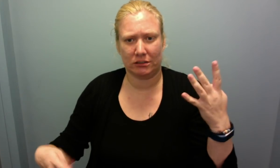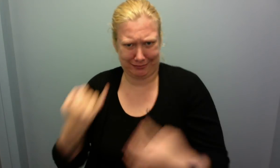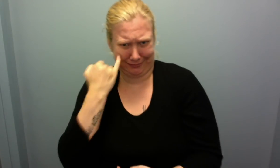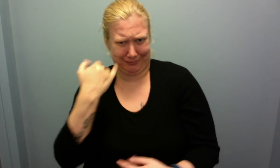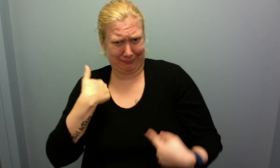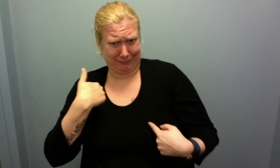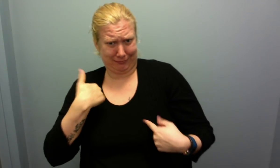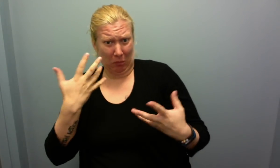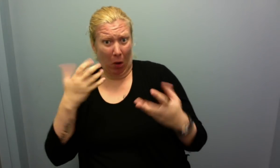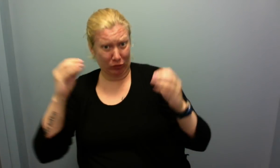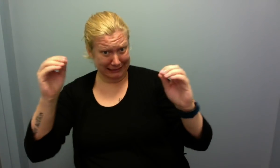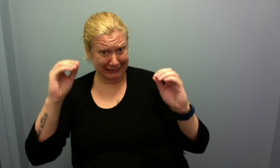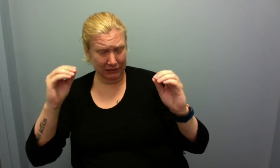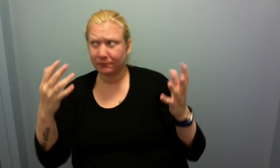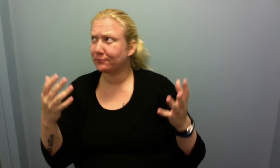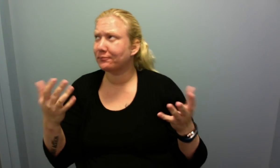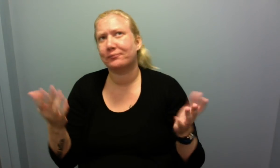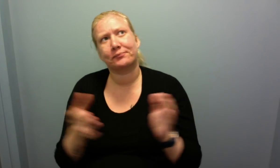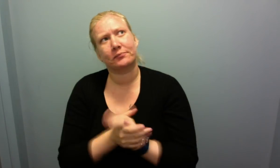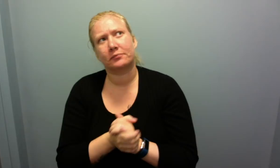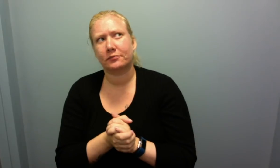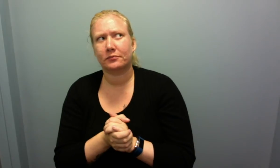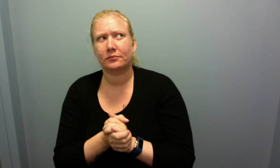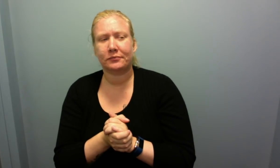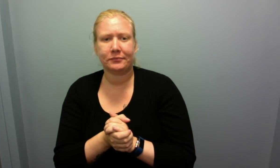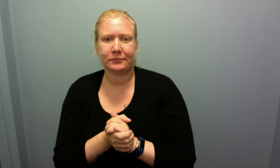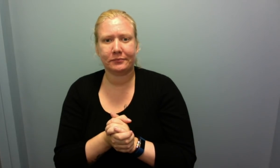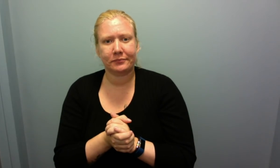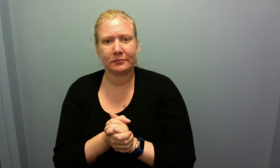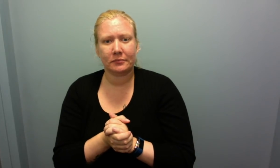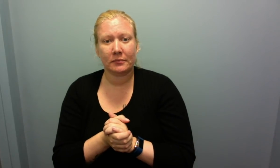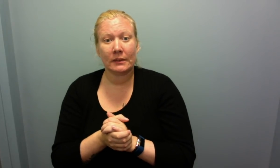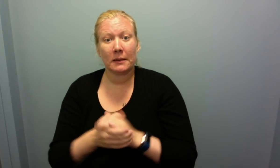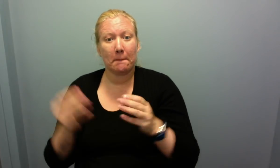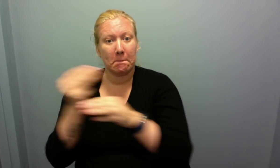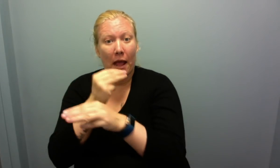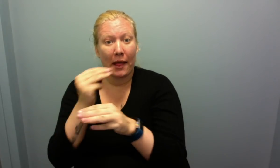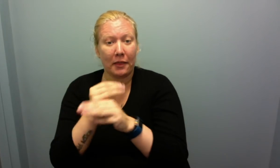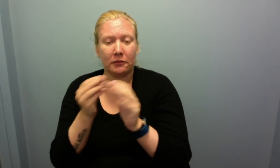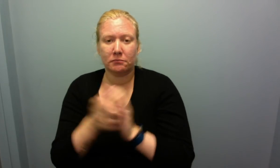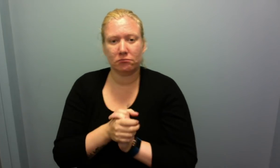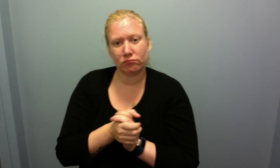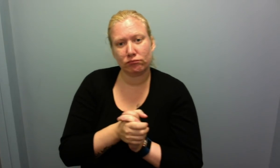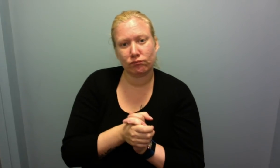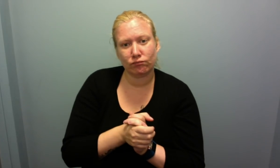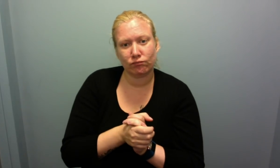against hearing people. Hearing people have so many opportunities, endless opportunities. If I want to be an educator, if I want to